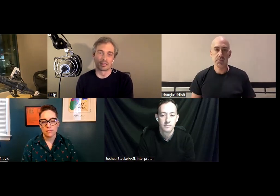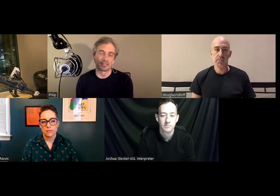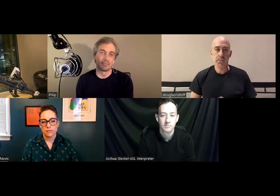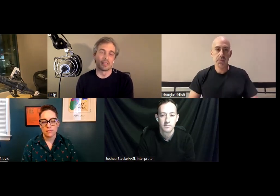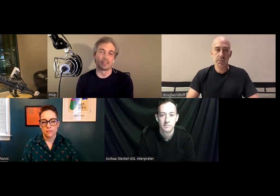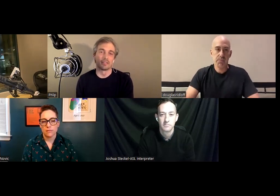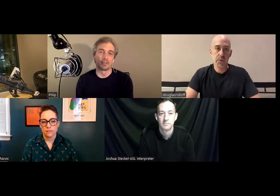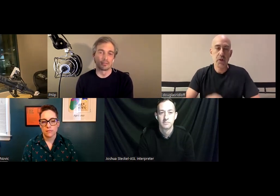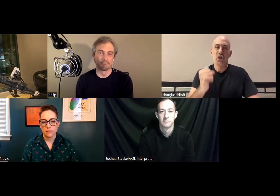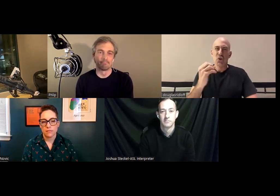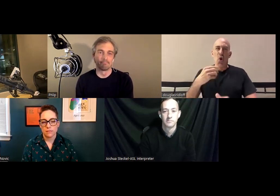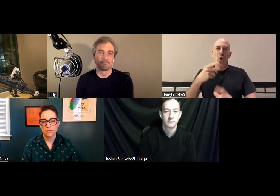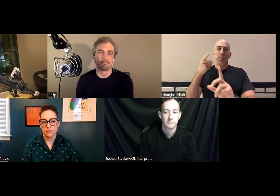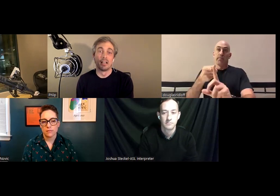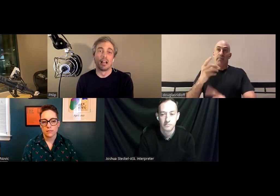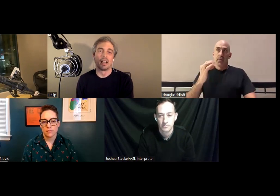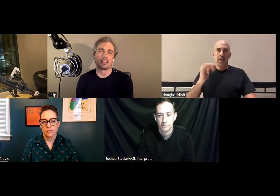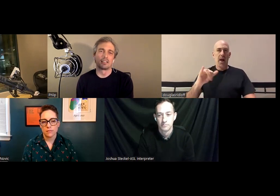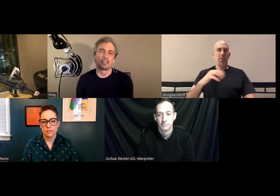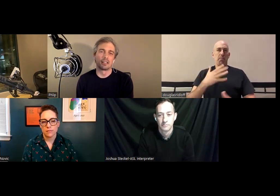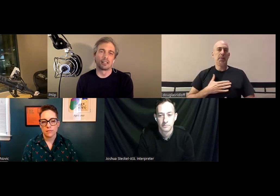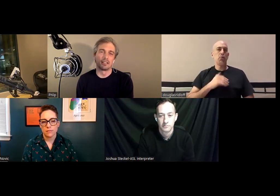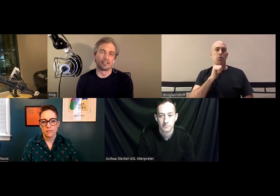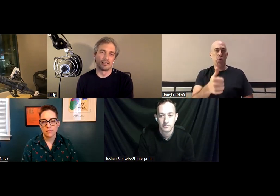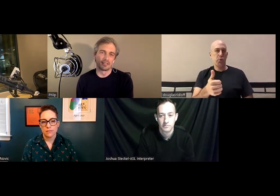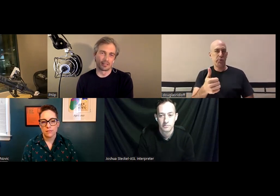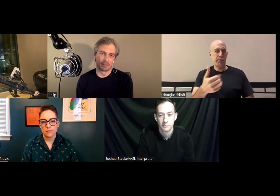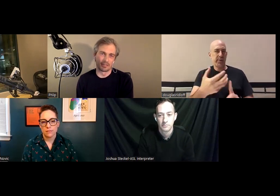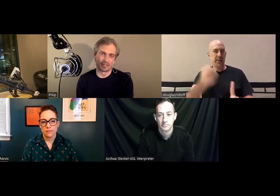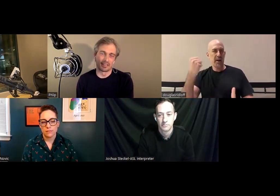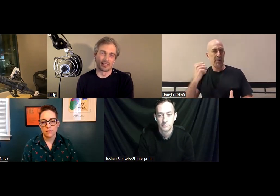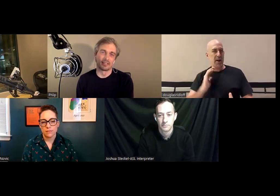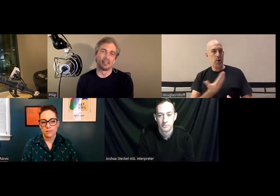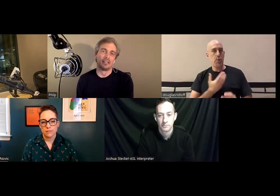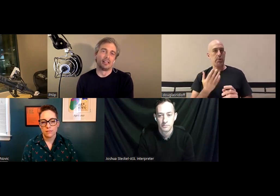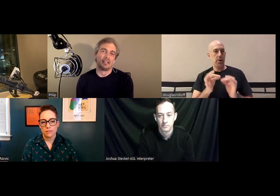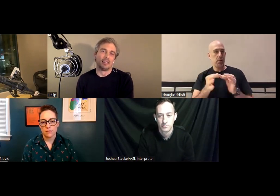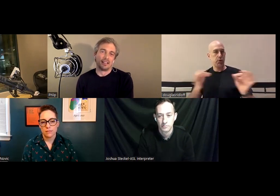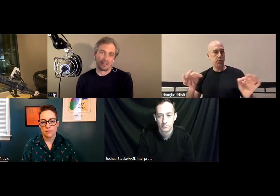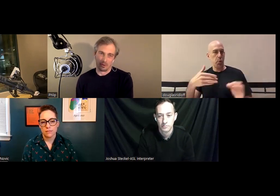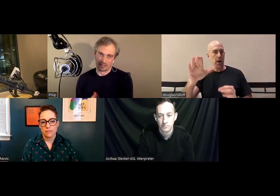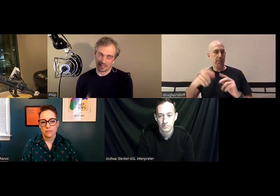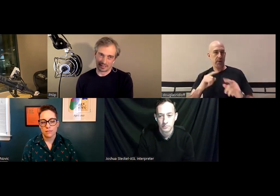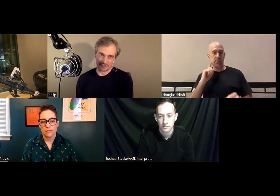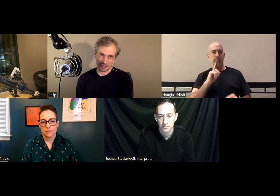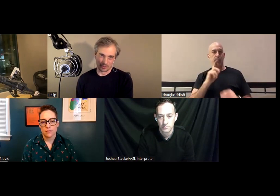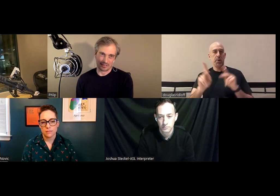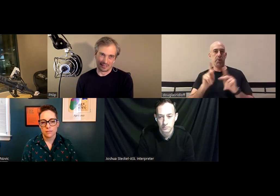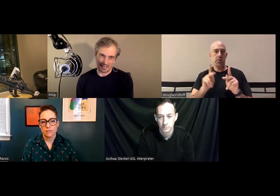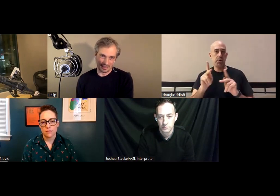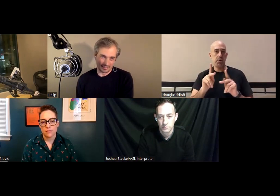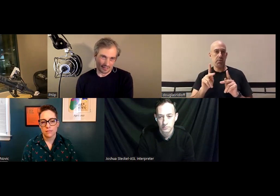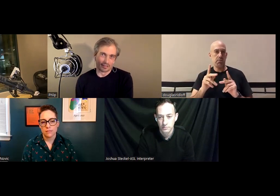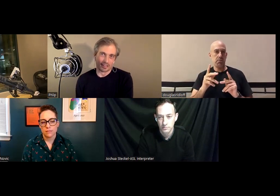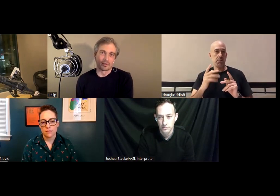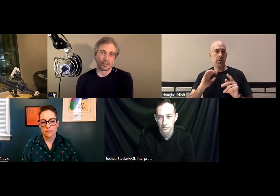of them, just like the bee and the flower. And also specifically, I want to say,